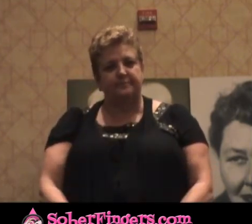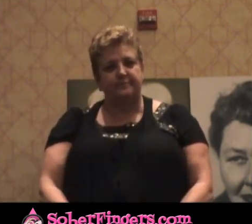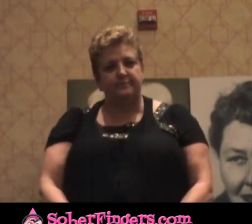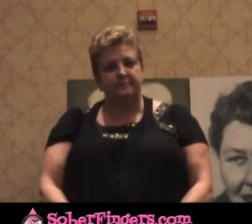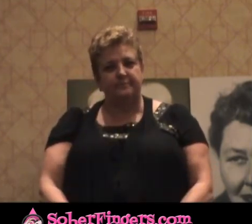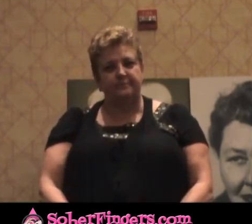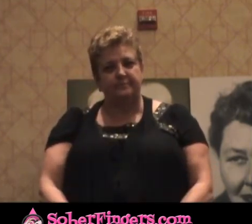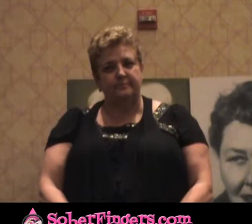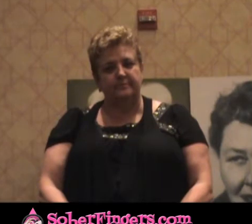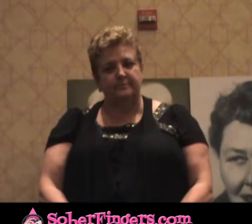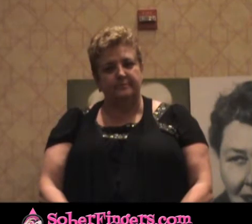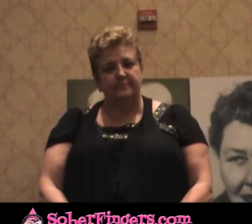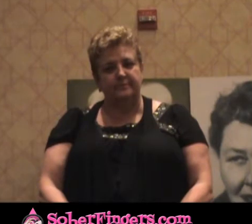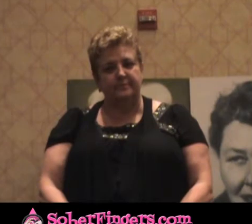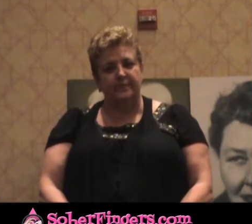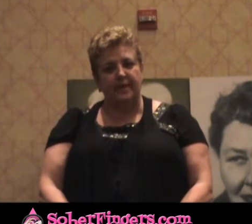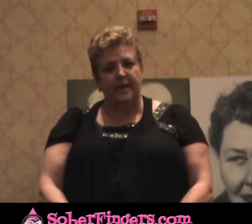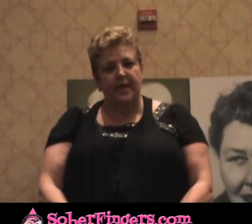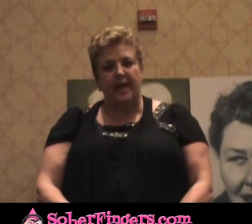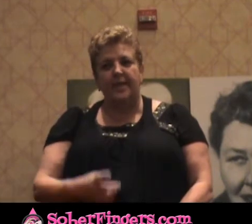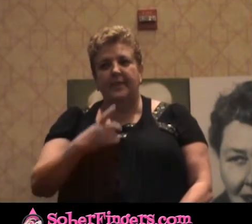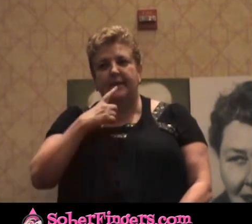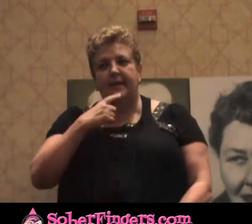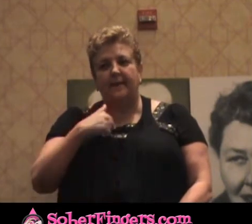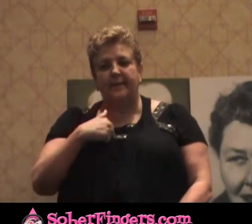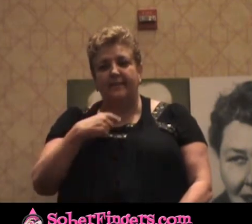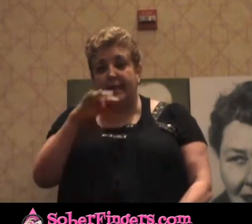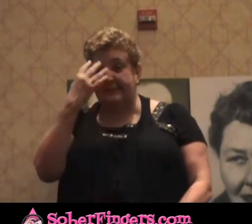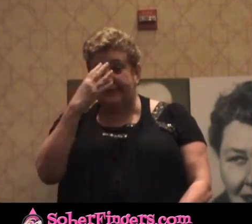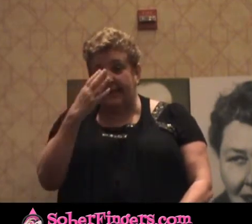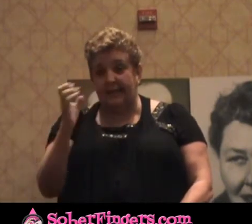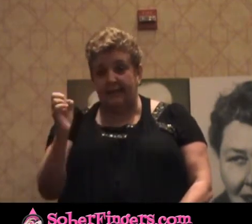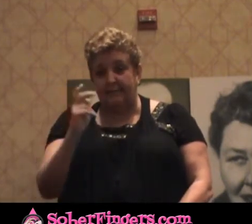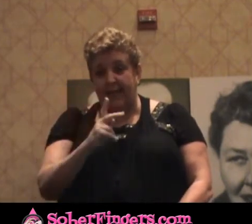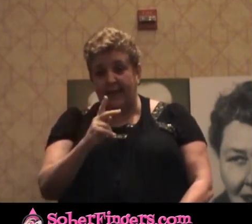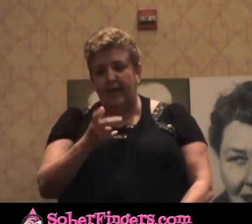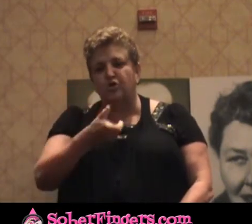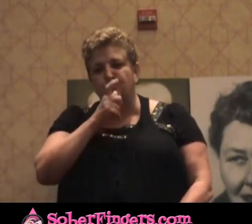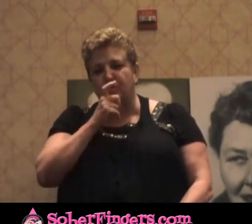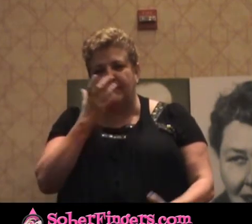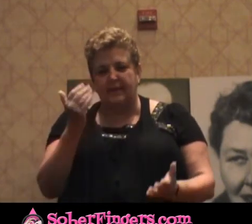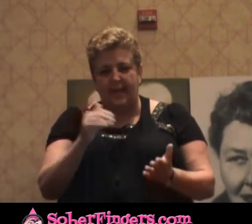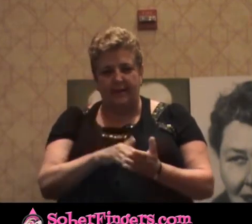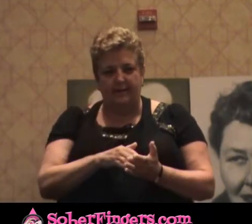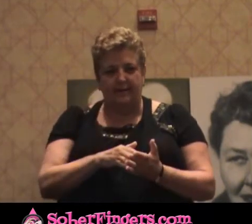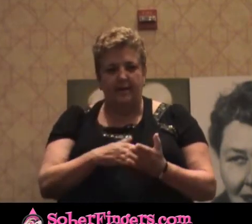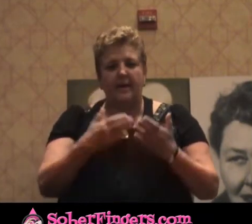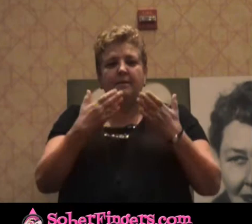And they tell me insanity returns and then you drink again. I'm grateful for the work that I continue to do around